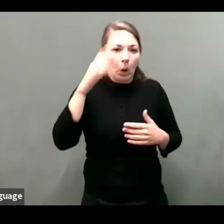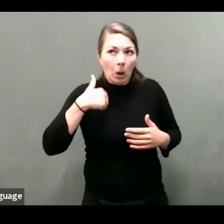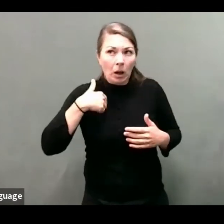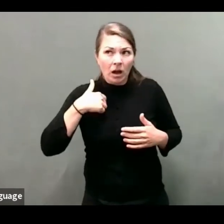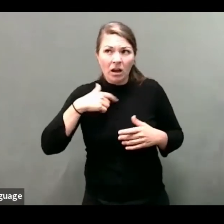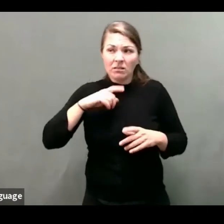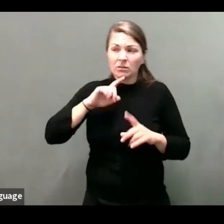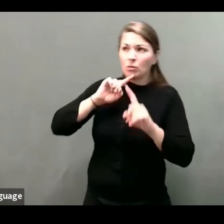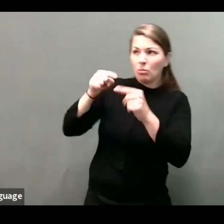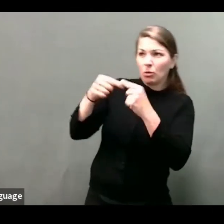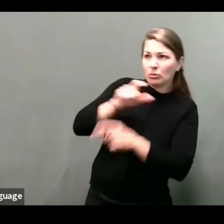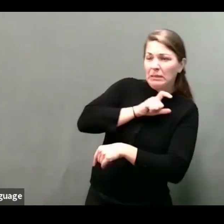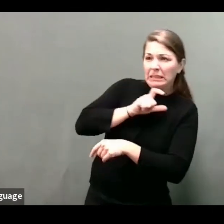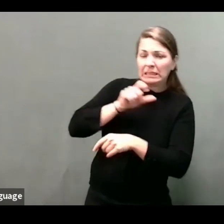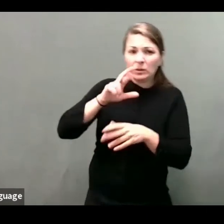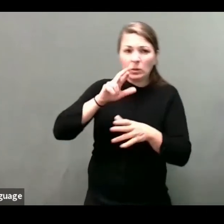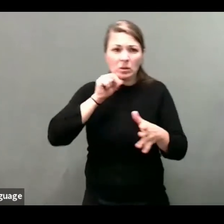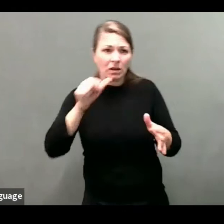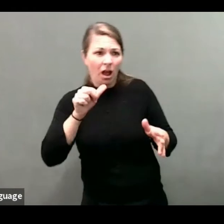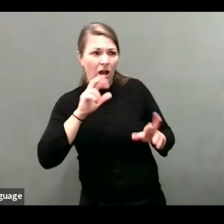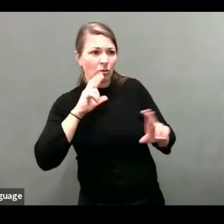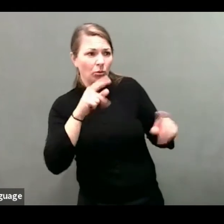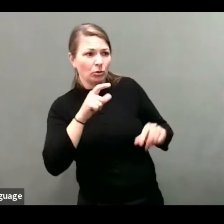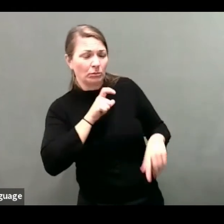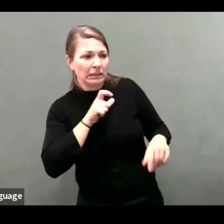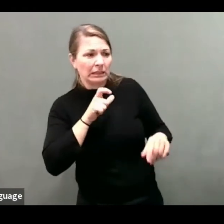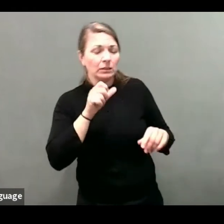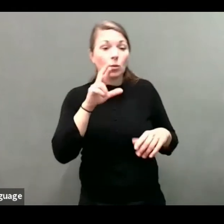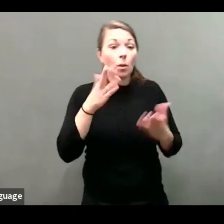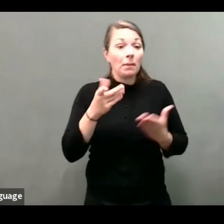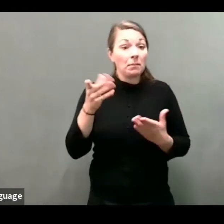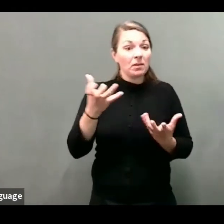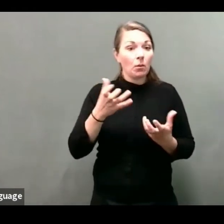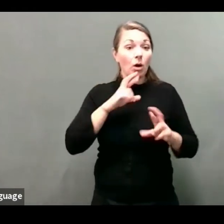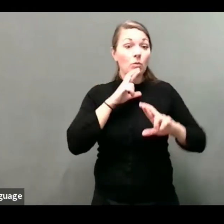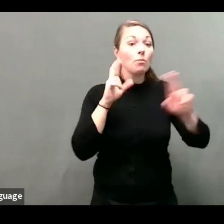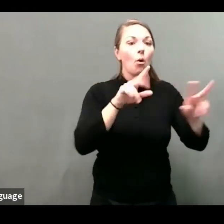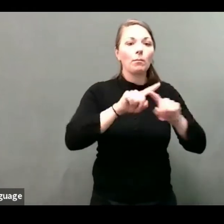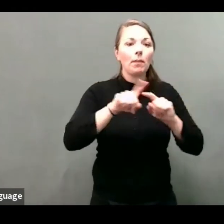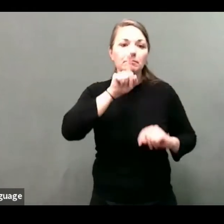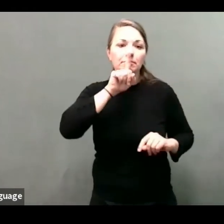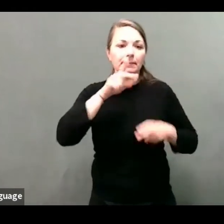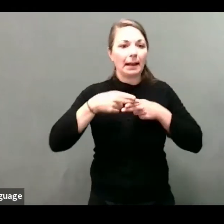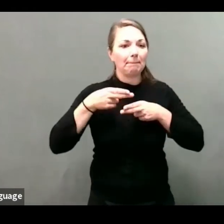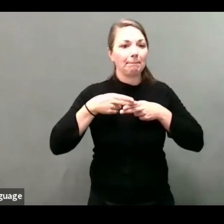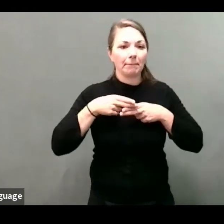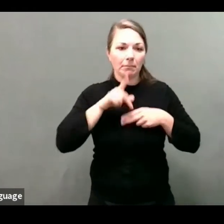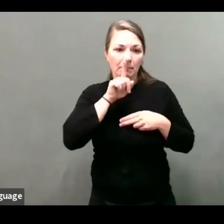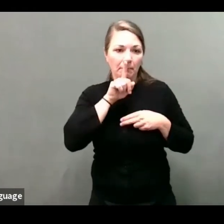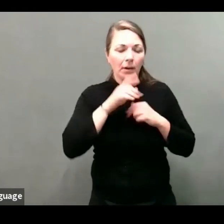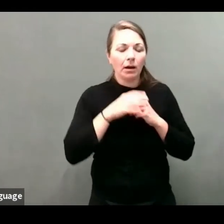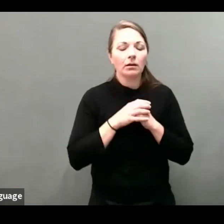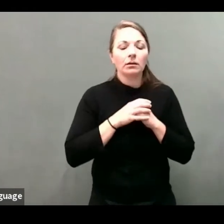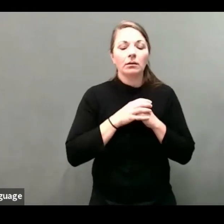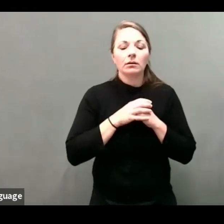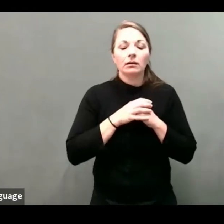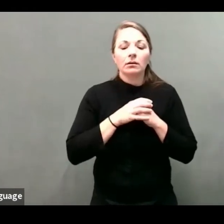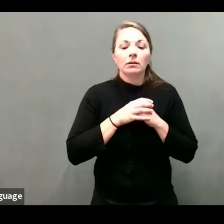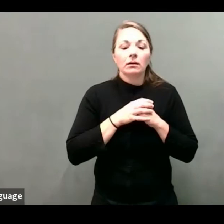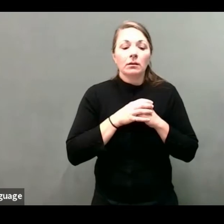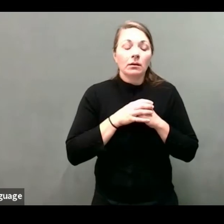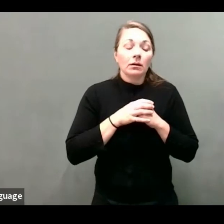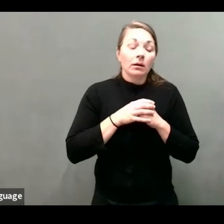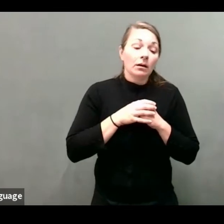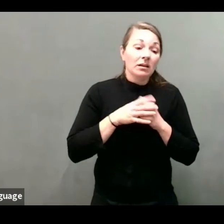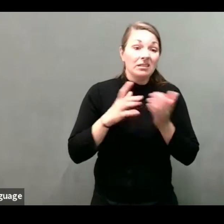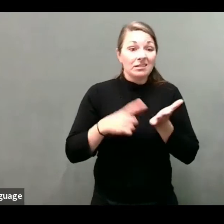enforcement, or they're still deciding, they've decided they want to do an anonymous report, is that there can be this kind of subtle version of, if you